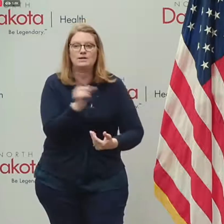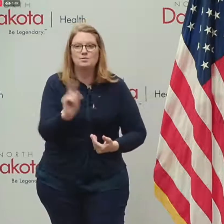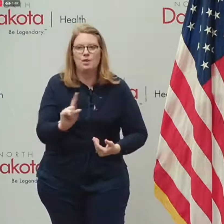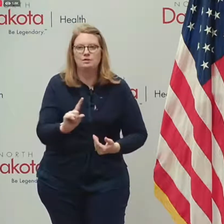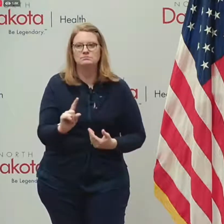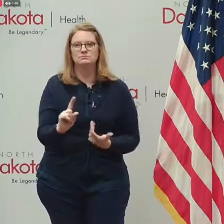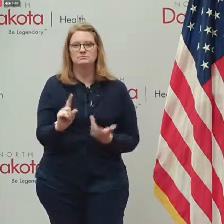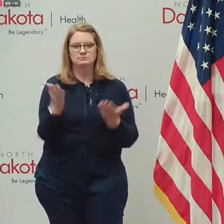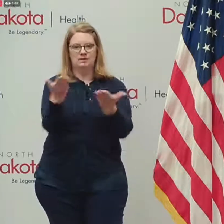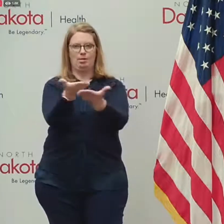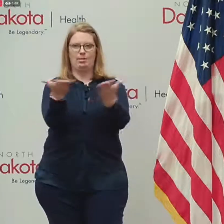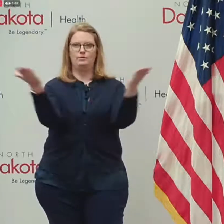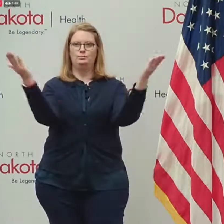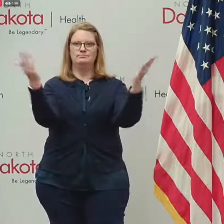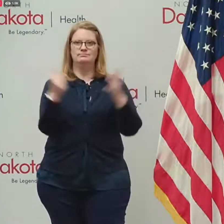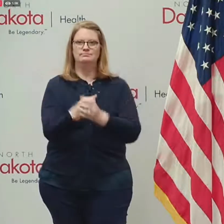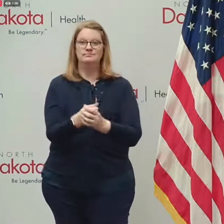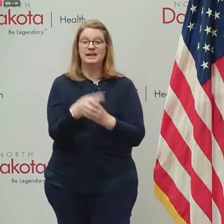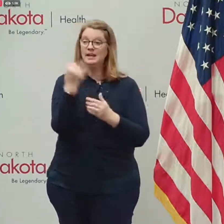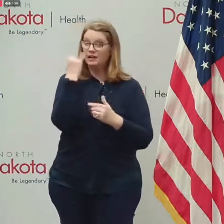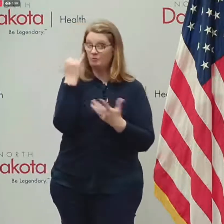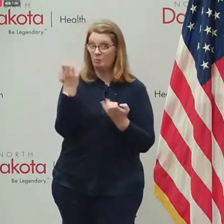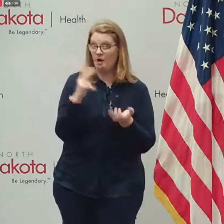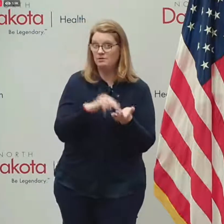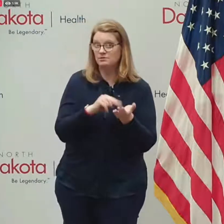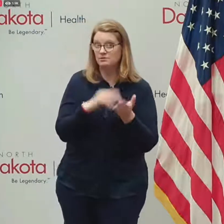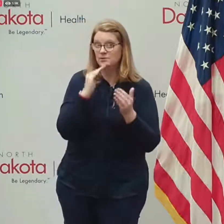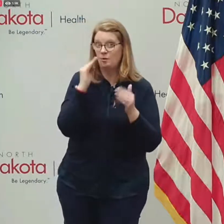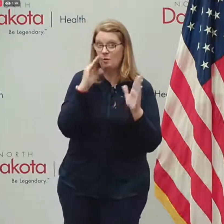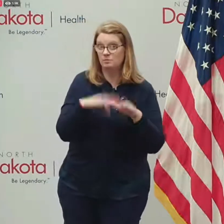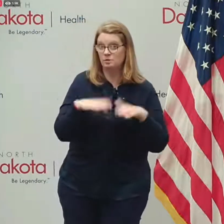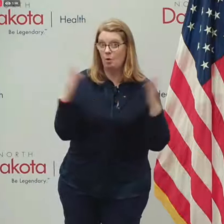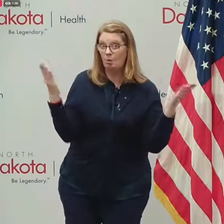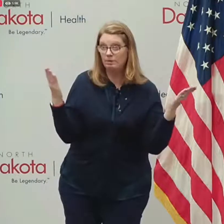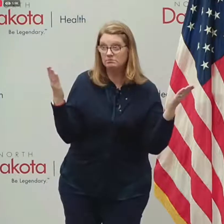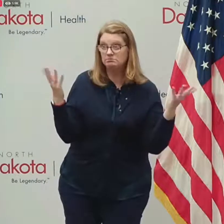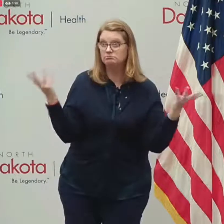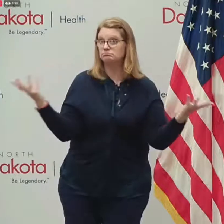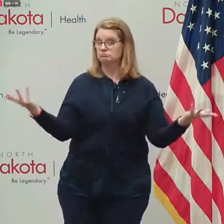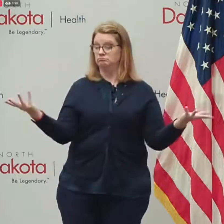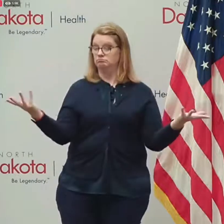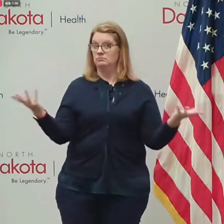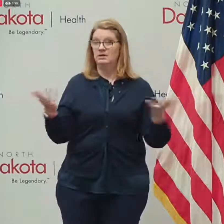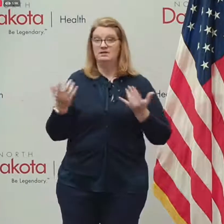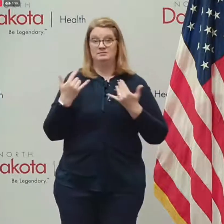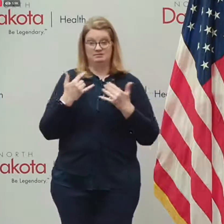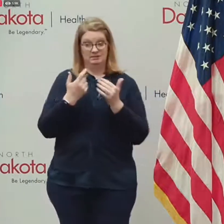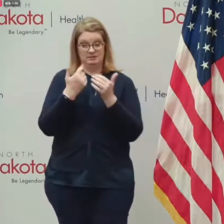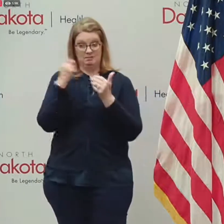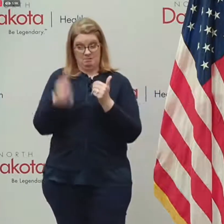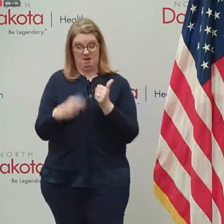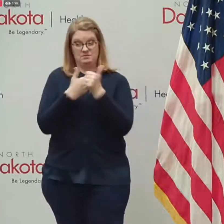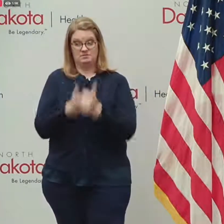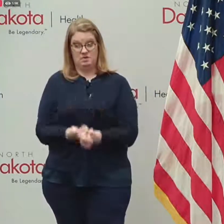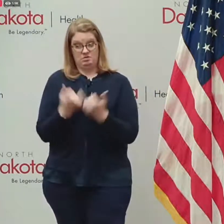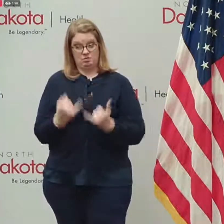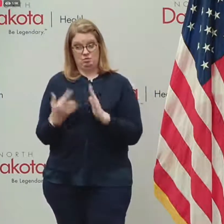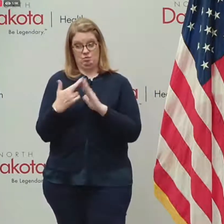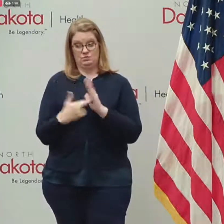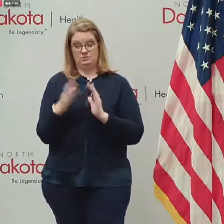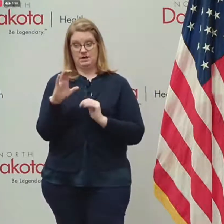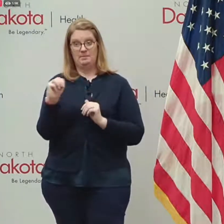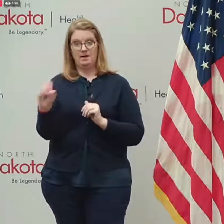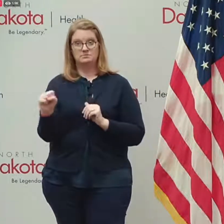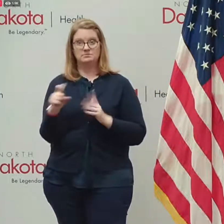would like to see long-term care open back up, with the current rules from CMS, start being